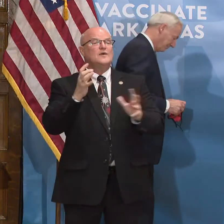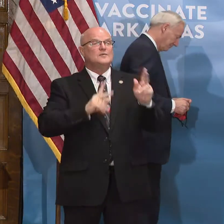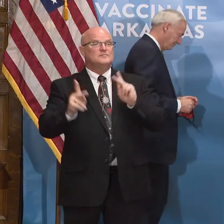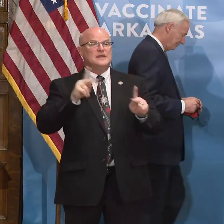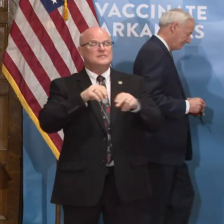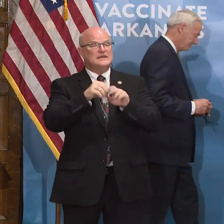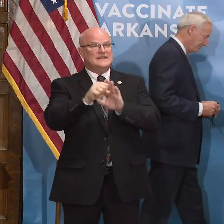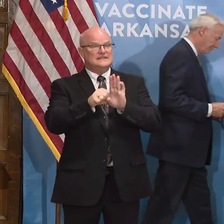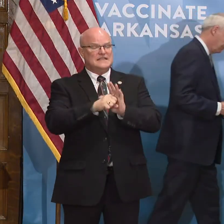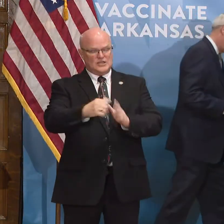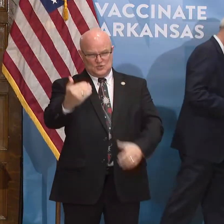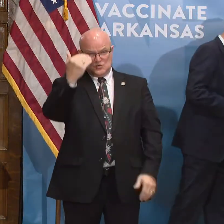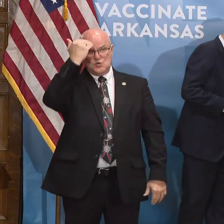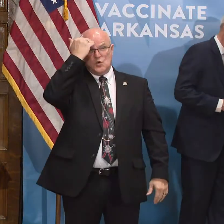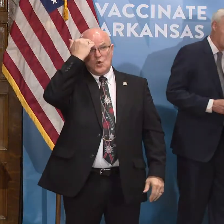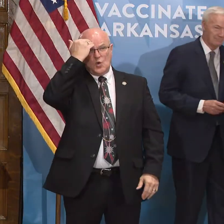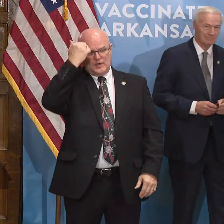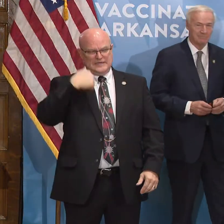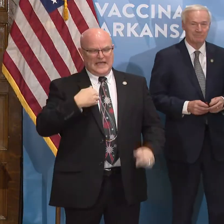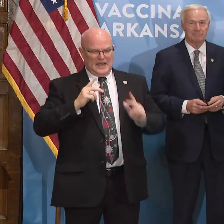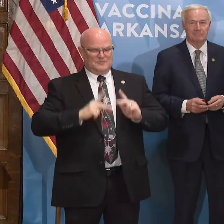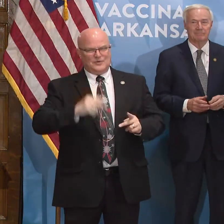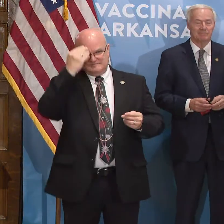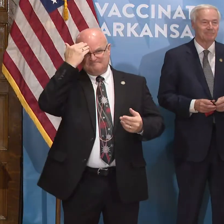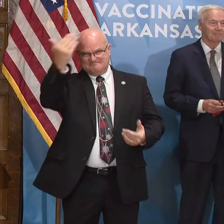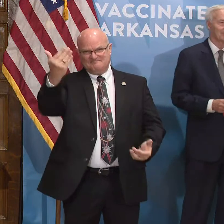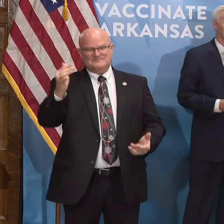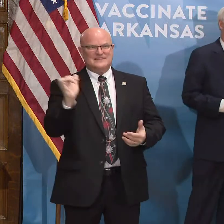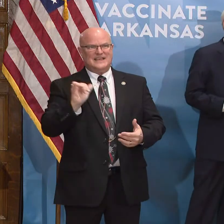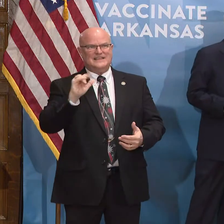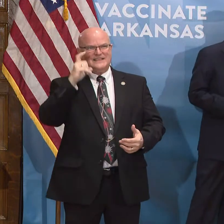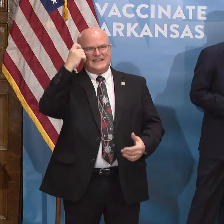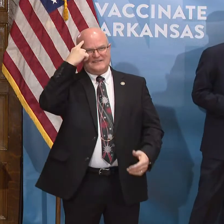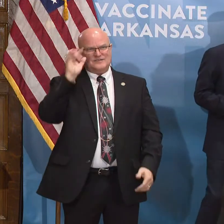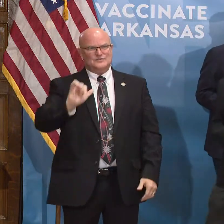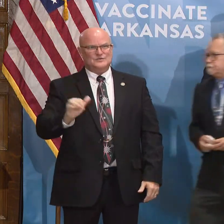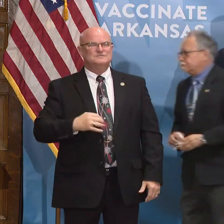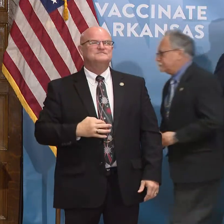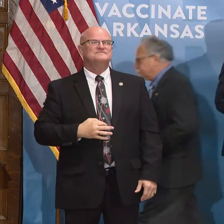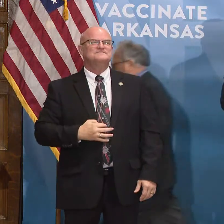state to know that. I personally acknowledge it like the governor does also.